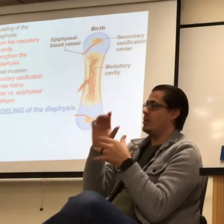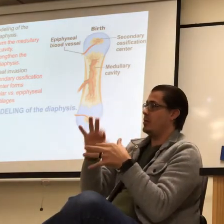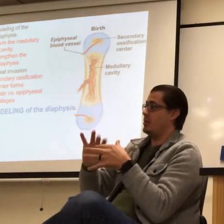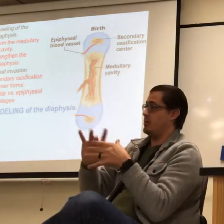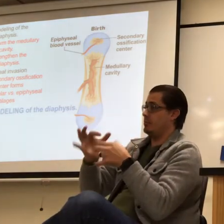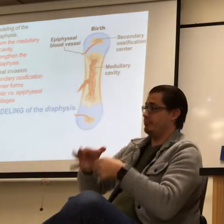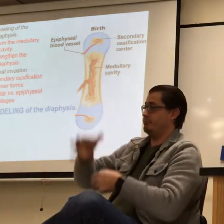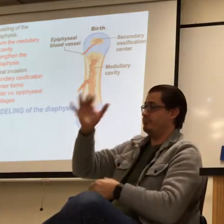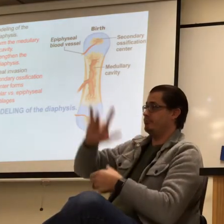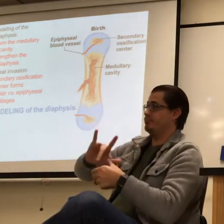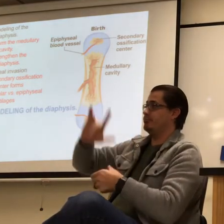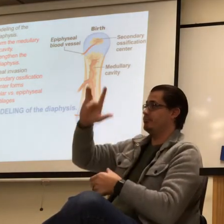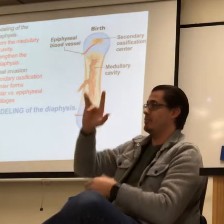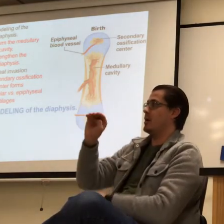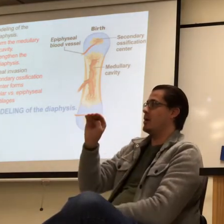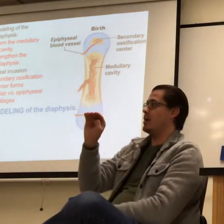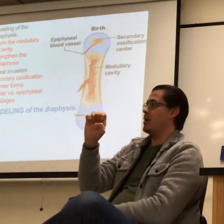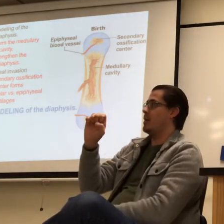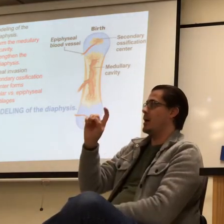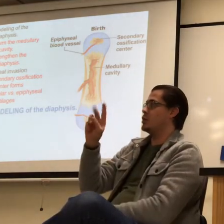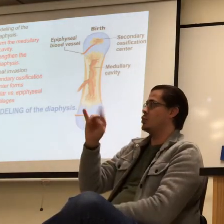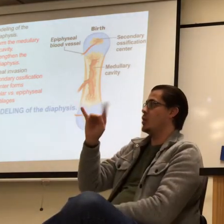out, and it's called the medullary cavity.